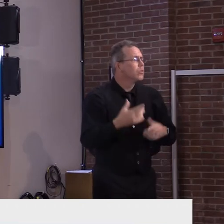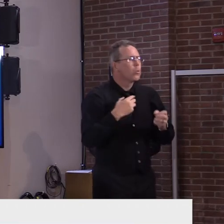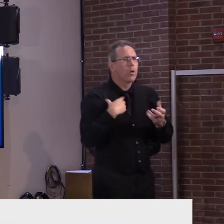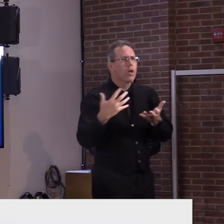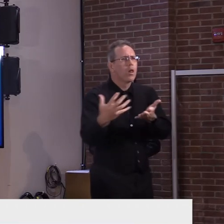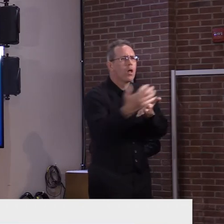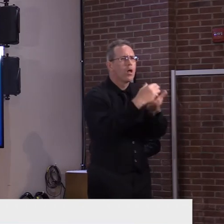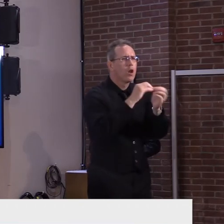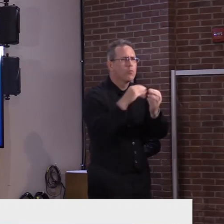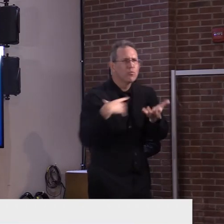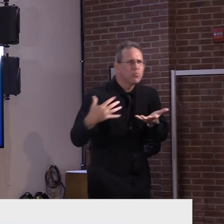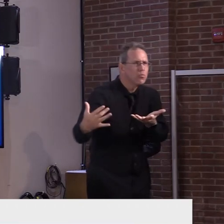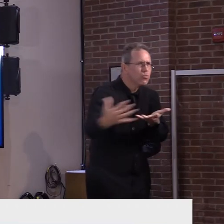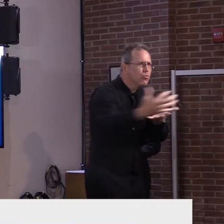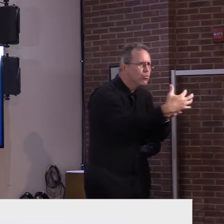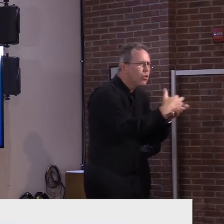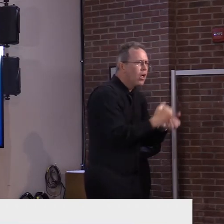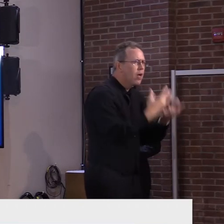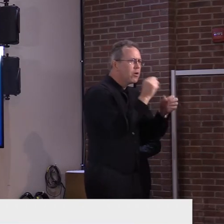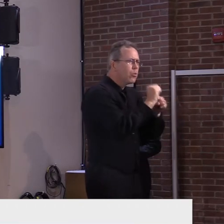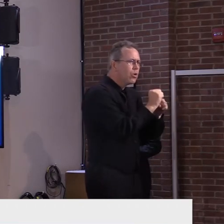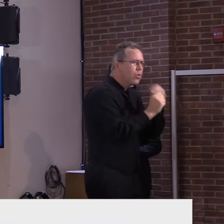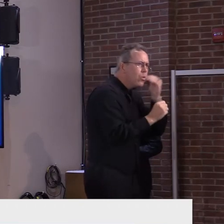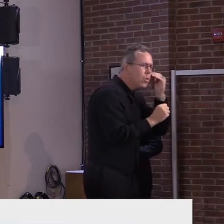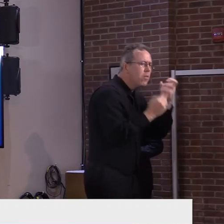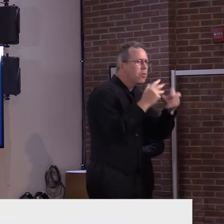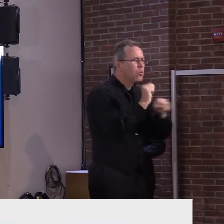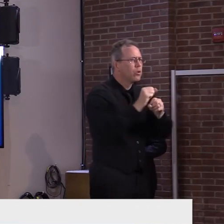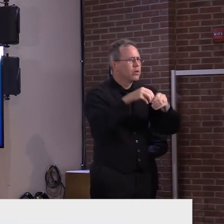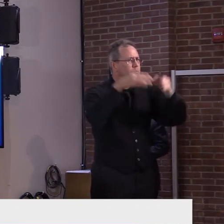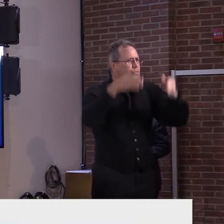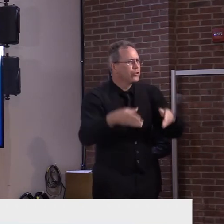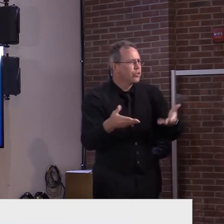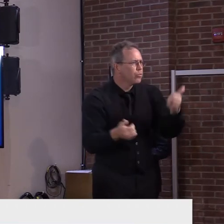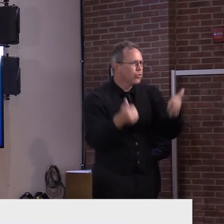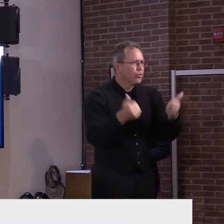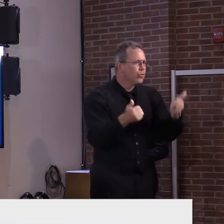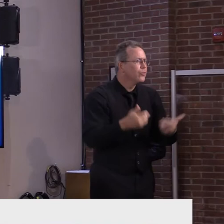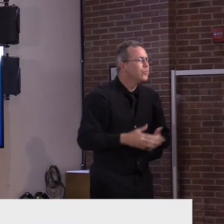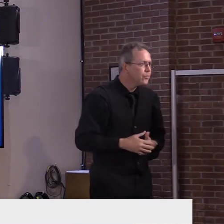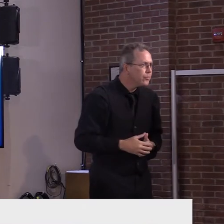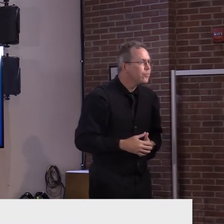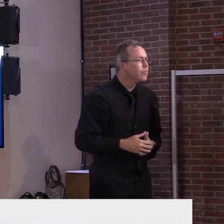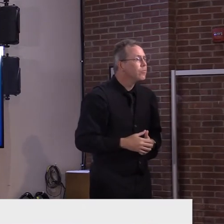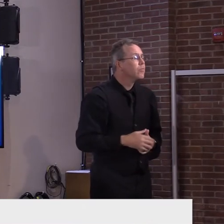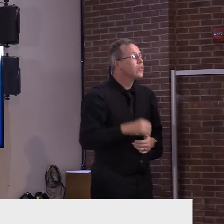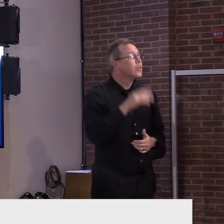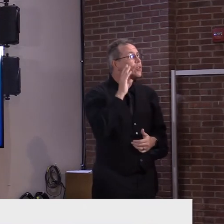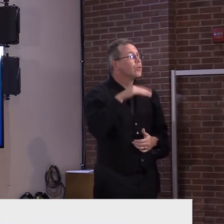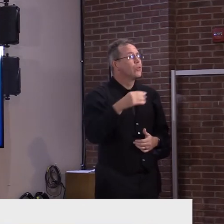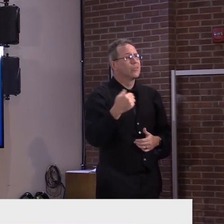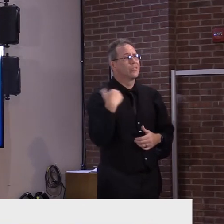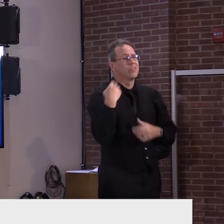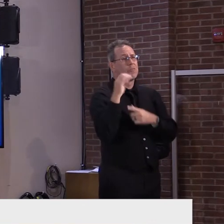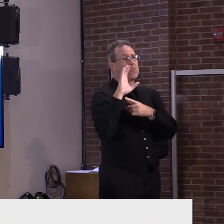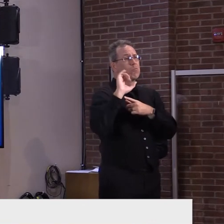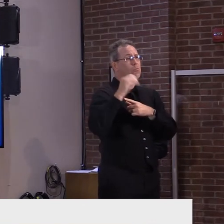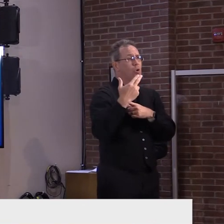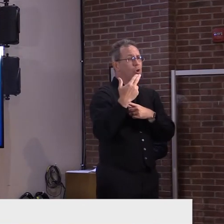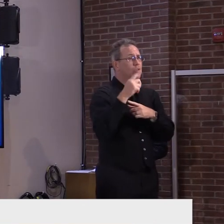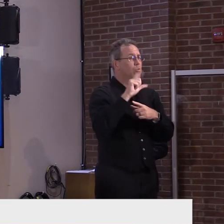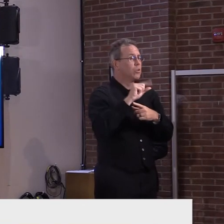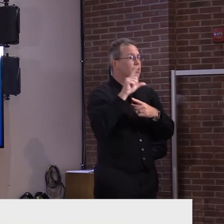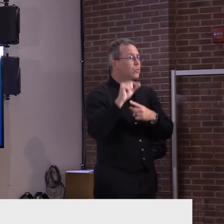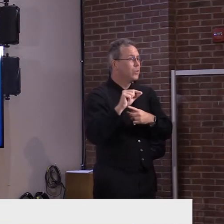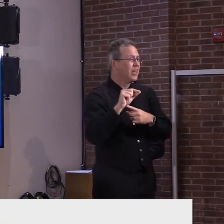we went back to a remote work situation in March of 2020 on a very quick